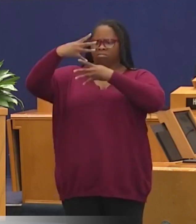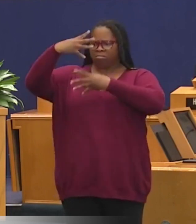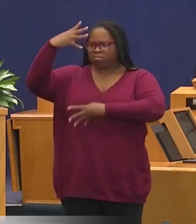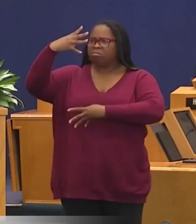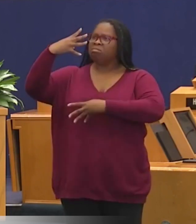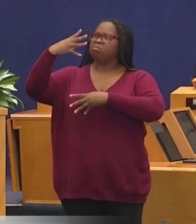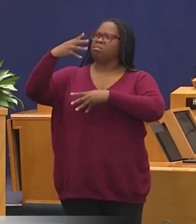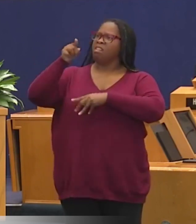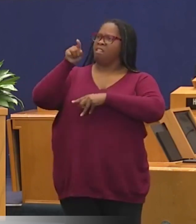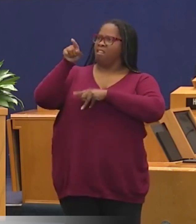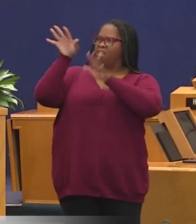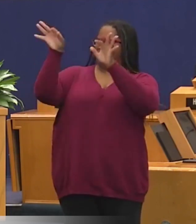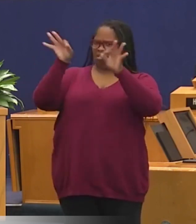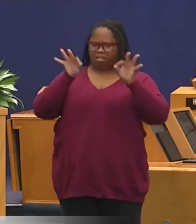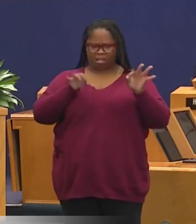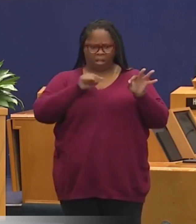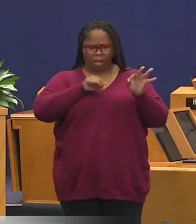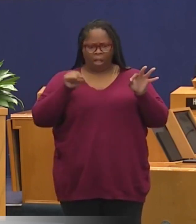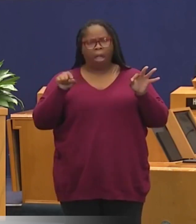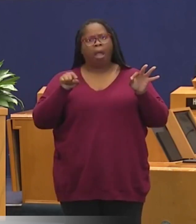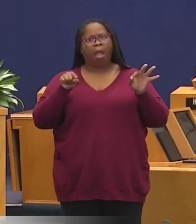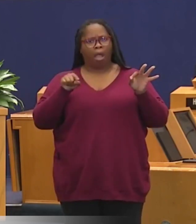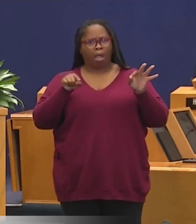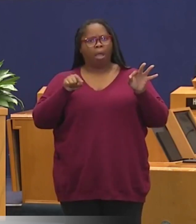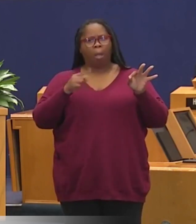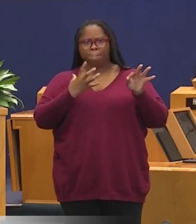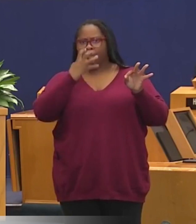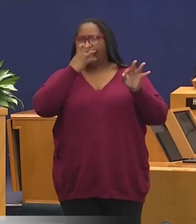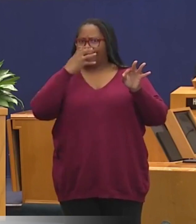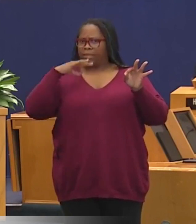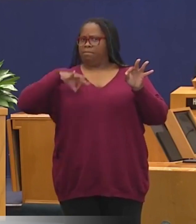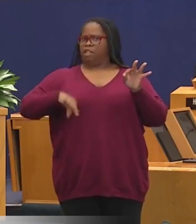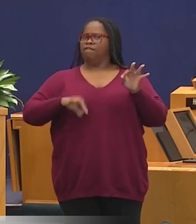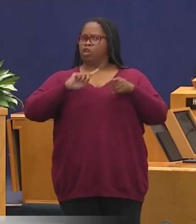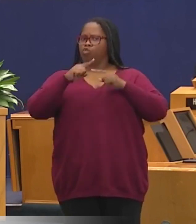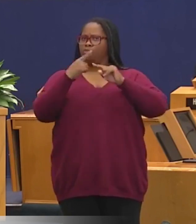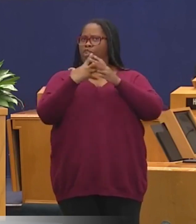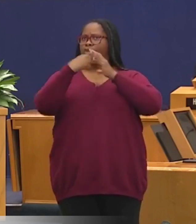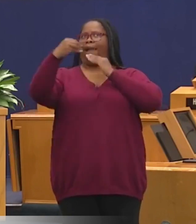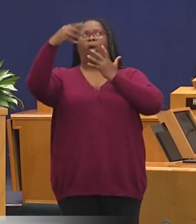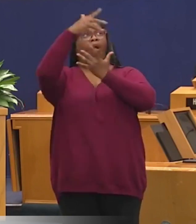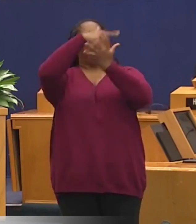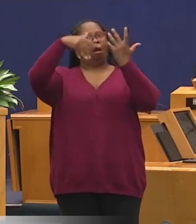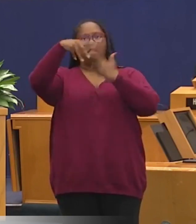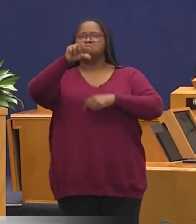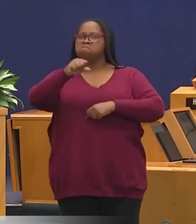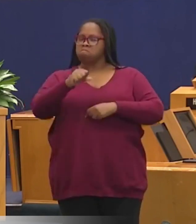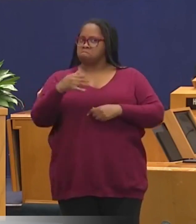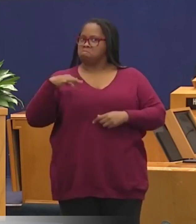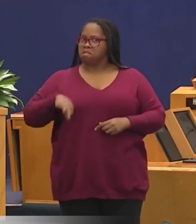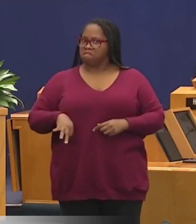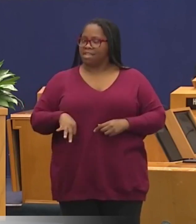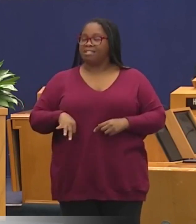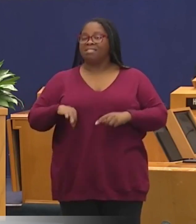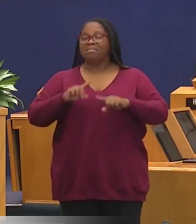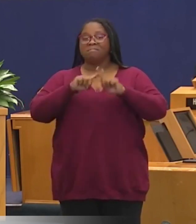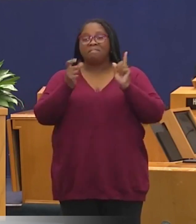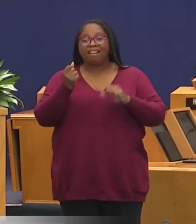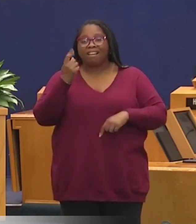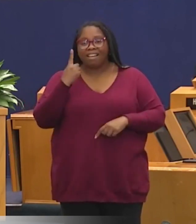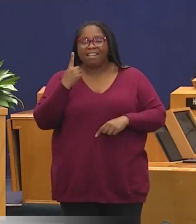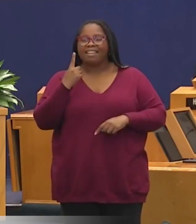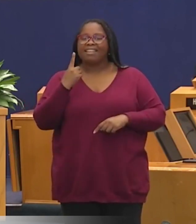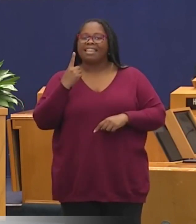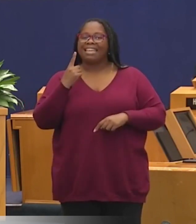beneficial to mask up when you're out and about, we're much clearer on the benefits that accrue if you